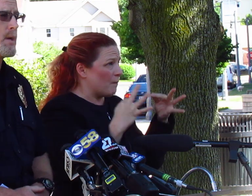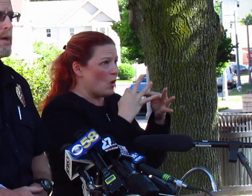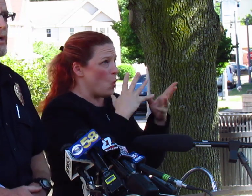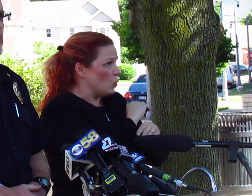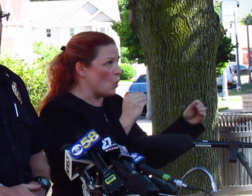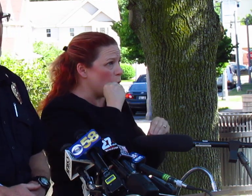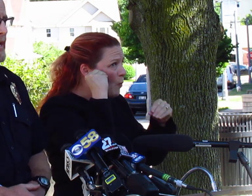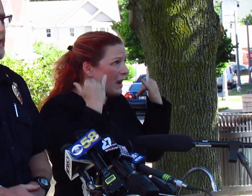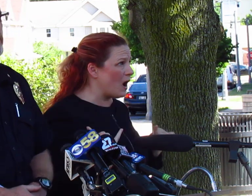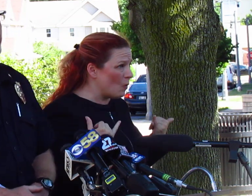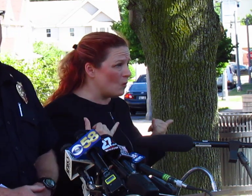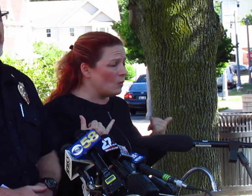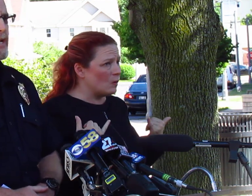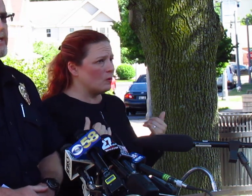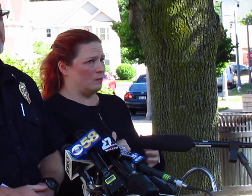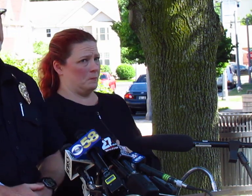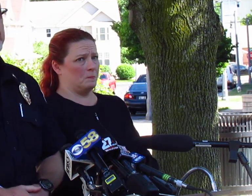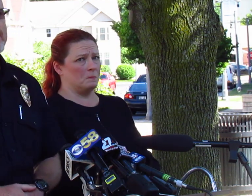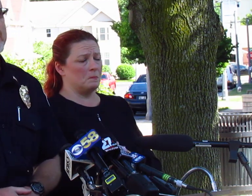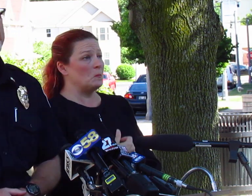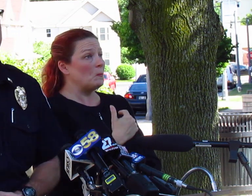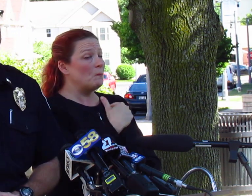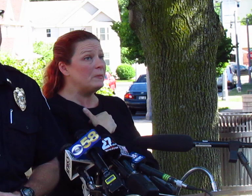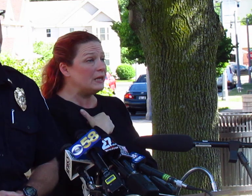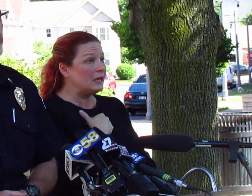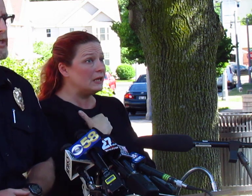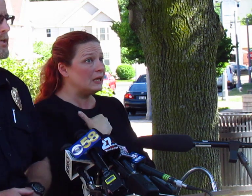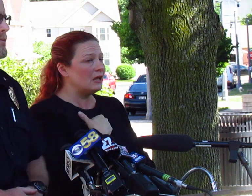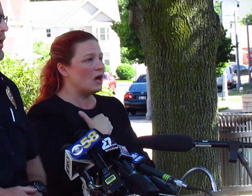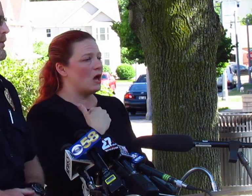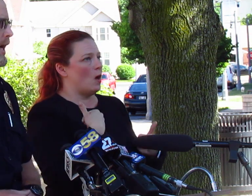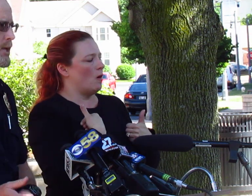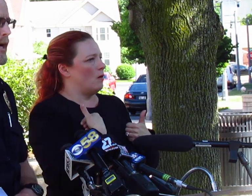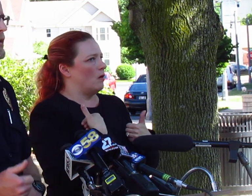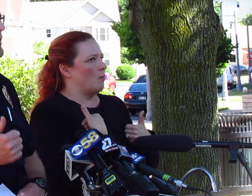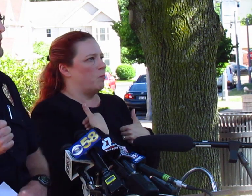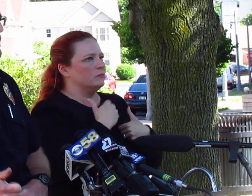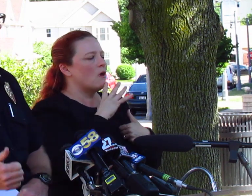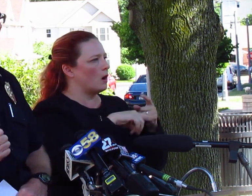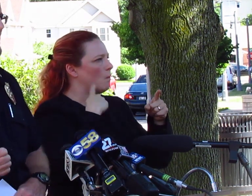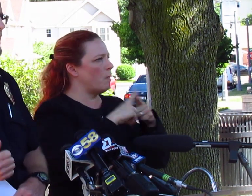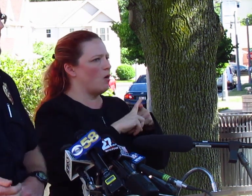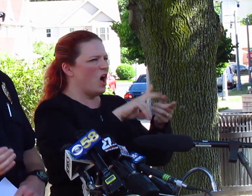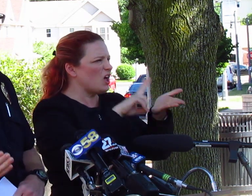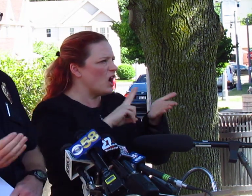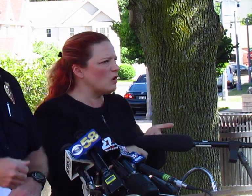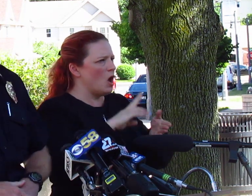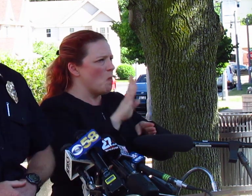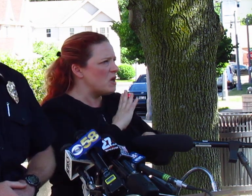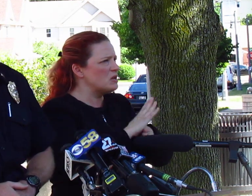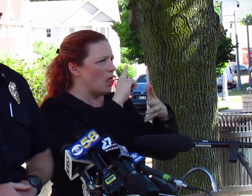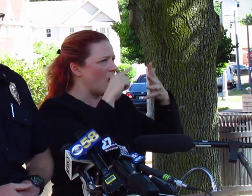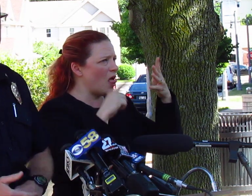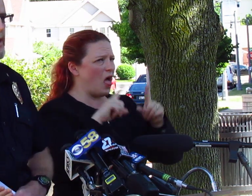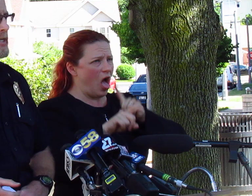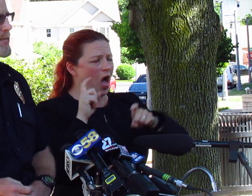homes, I'm not going to provide any detailed information, questions about contractors, businesses, anything like that. I know some of